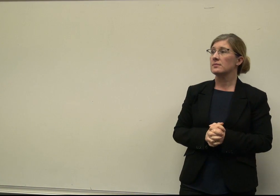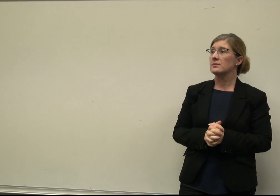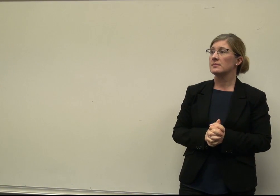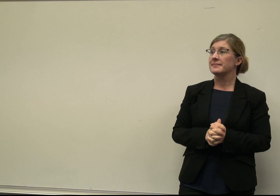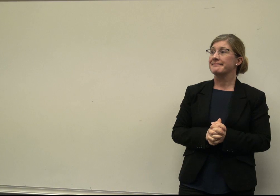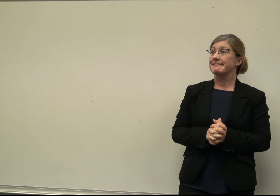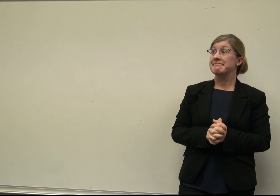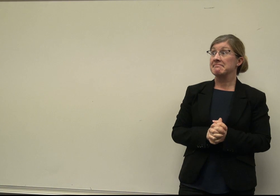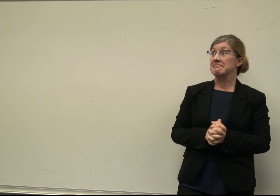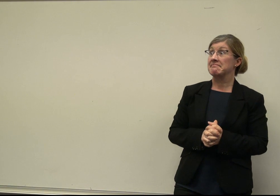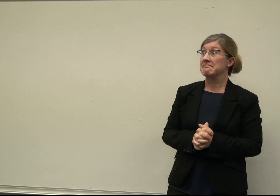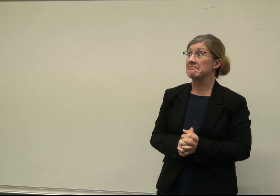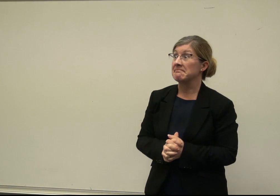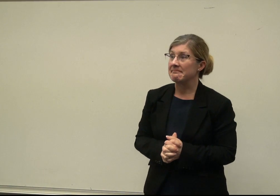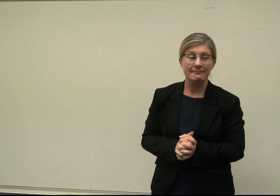Thank